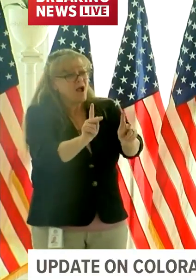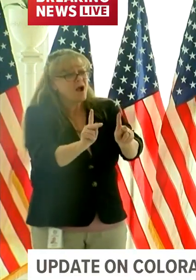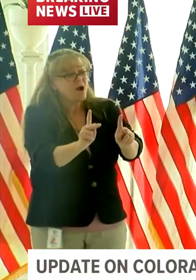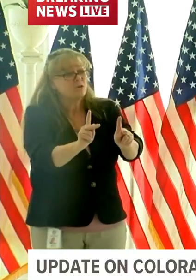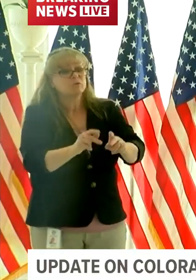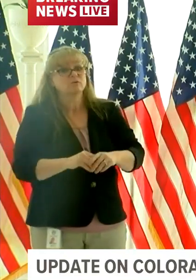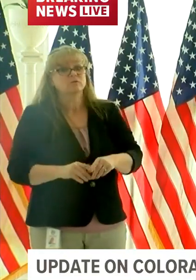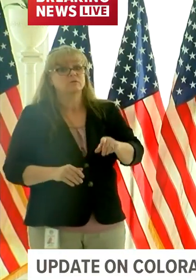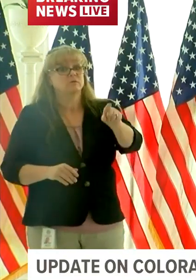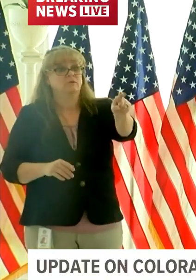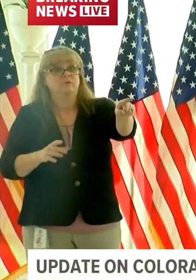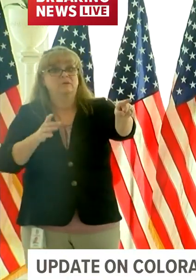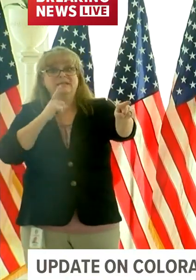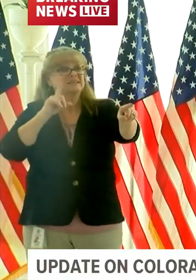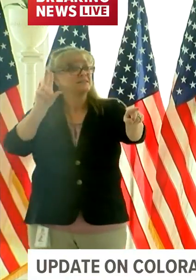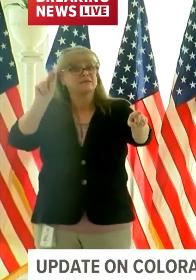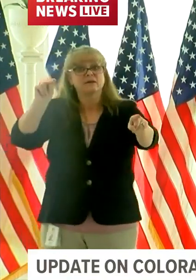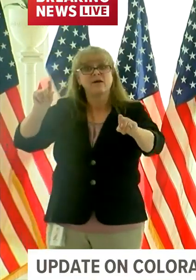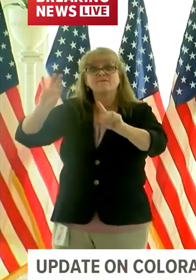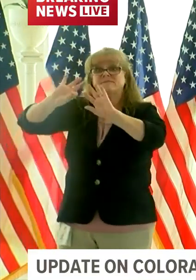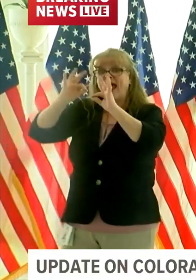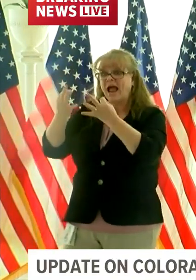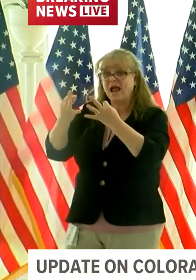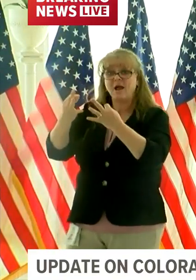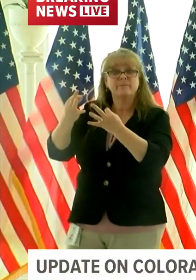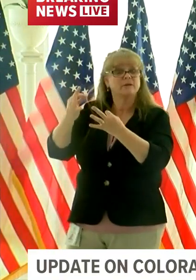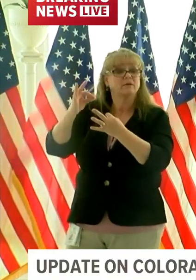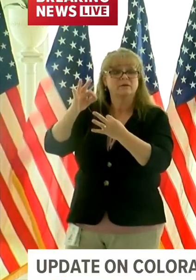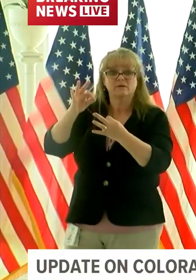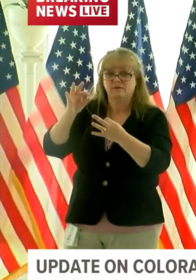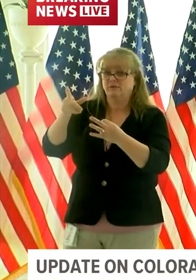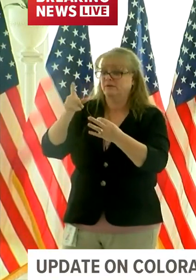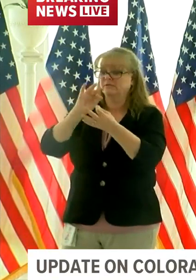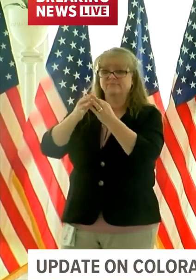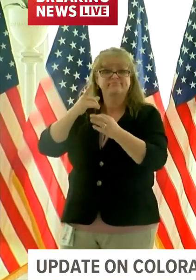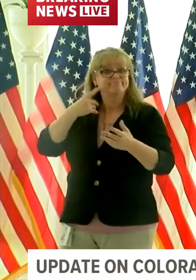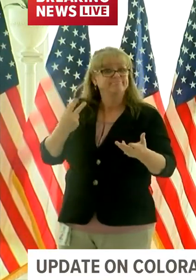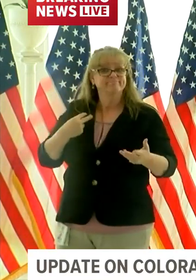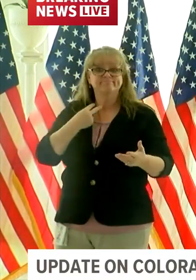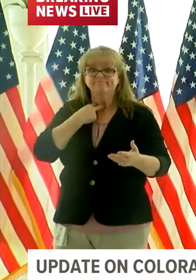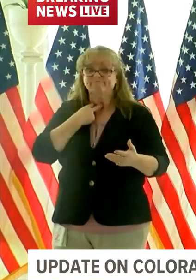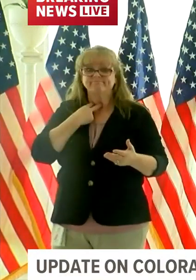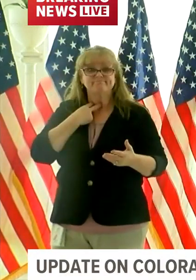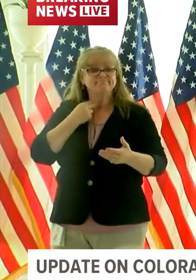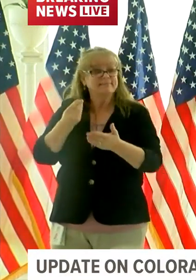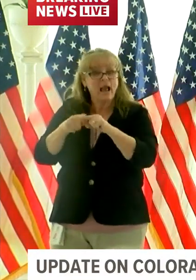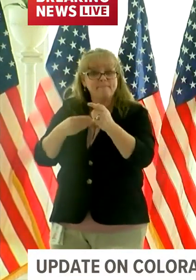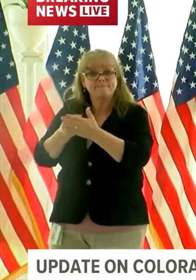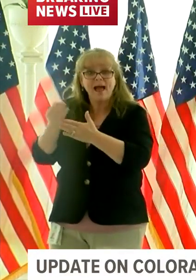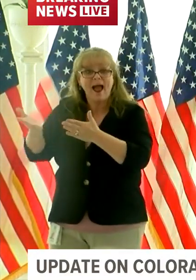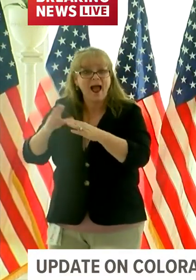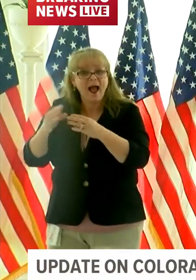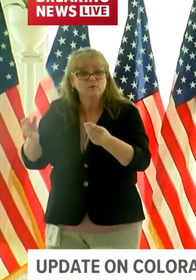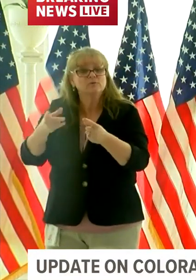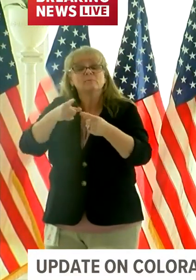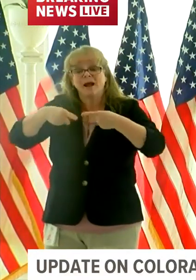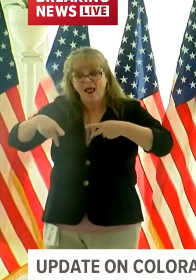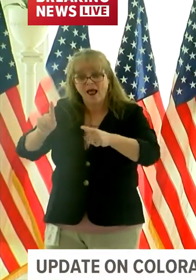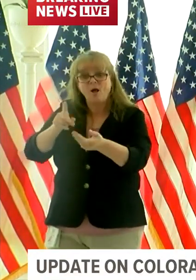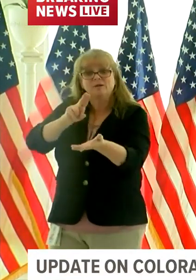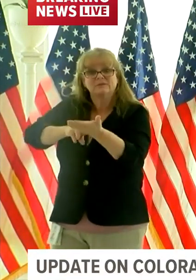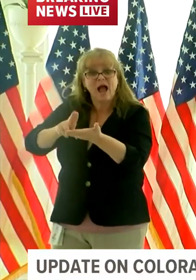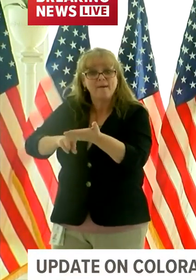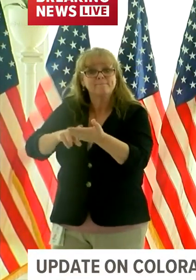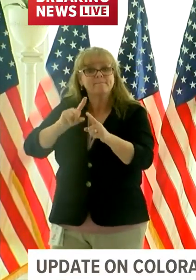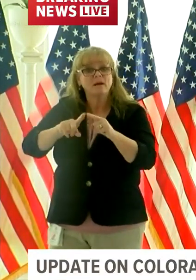Because of how the Attorney General interpreted transactions, they can do the closings, but I have 2 families right now who